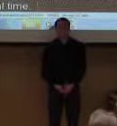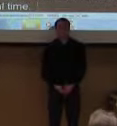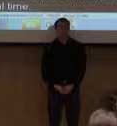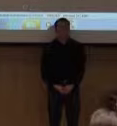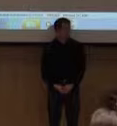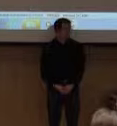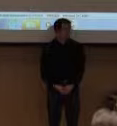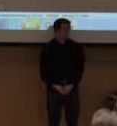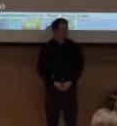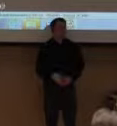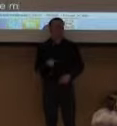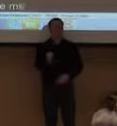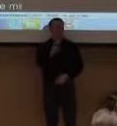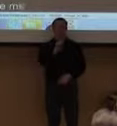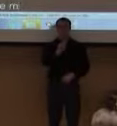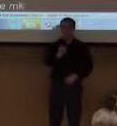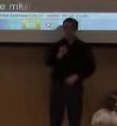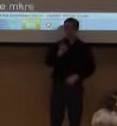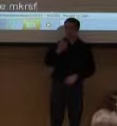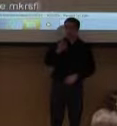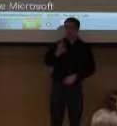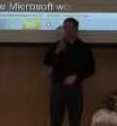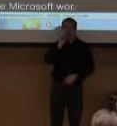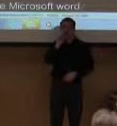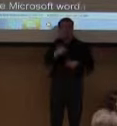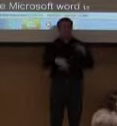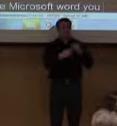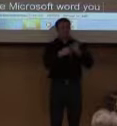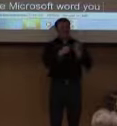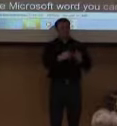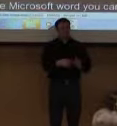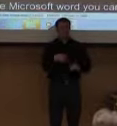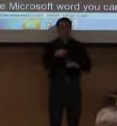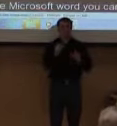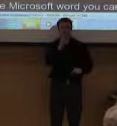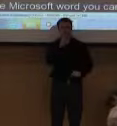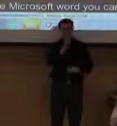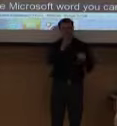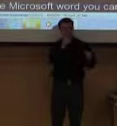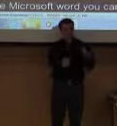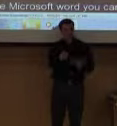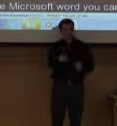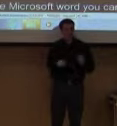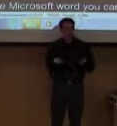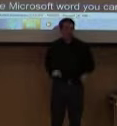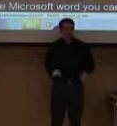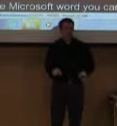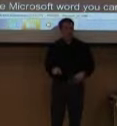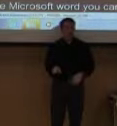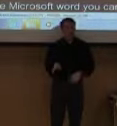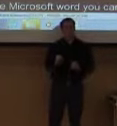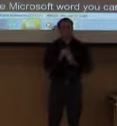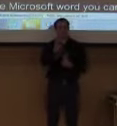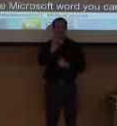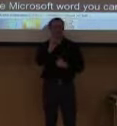And like Microsoft Word, you can, besides just add comments, you can actually make direct changes falling under the